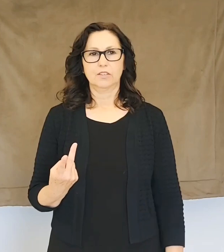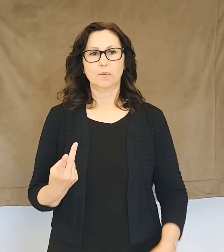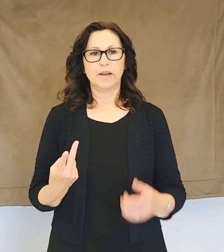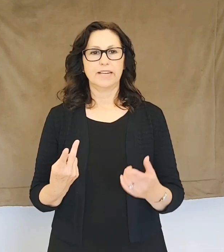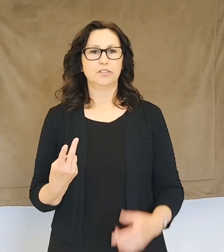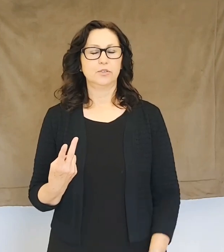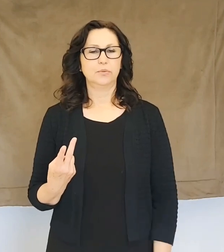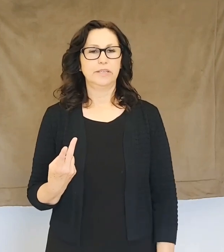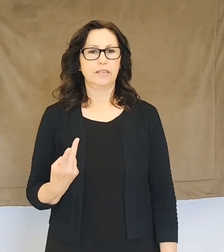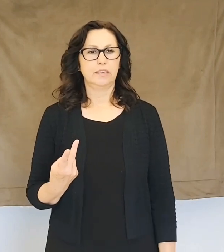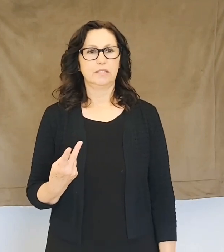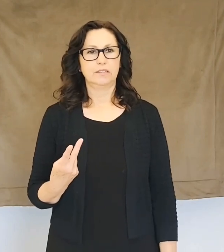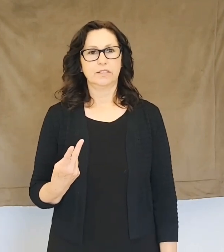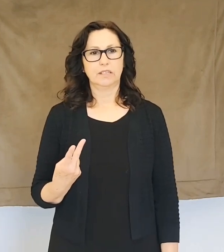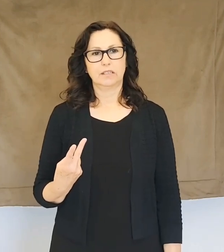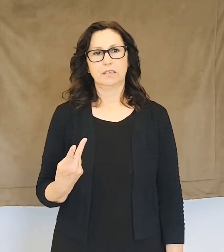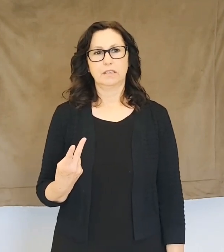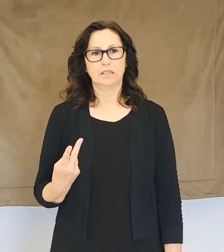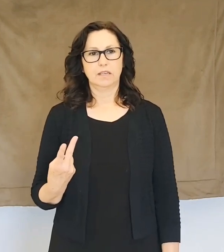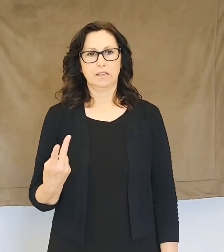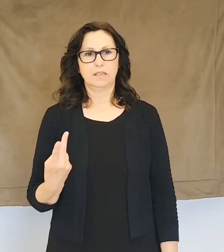So we. So Maya, do we again? Do it again. Okay.